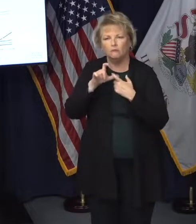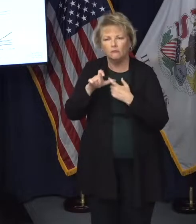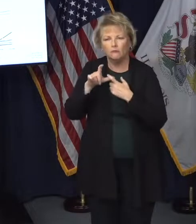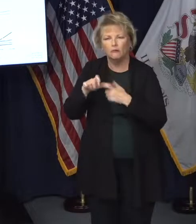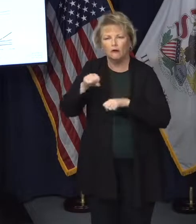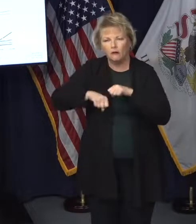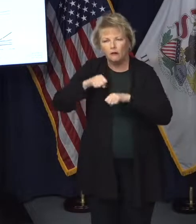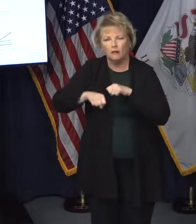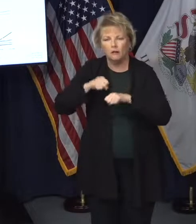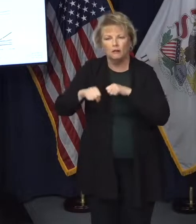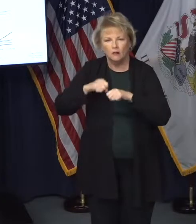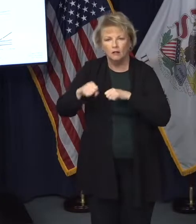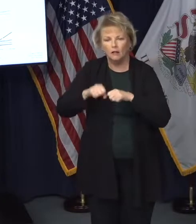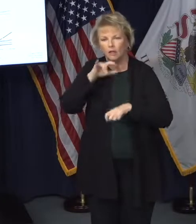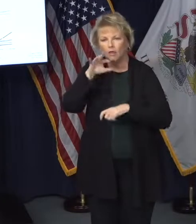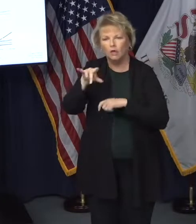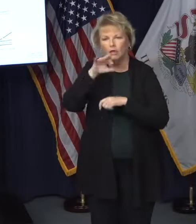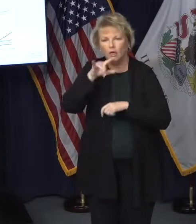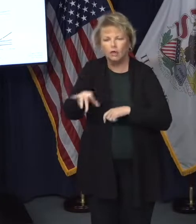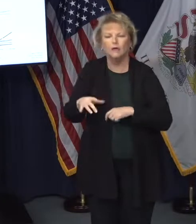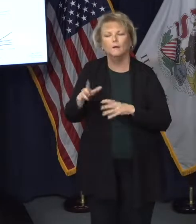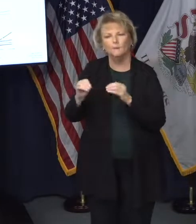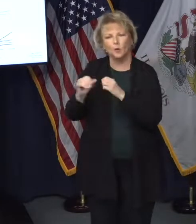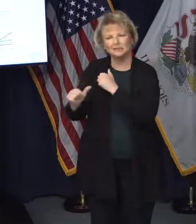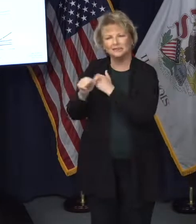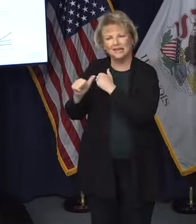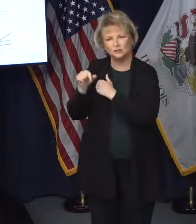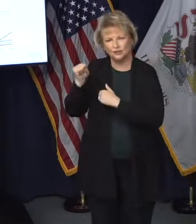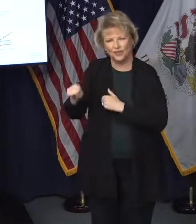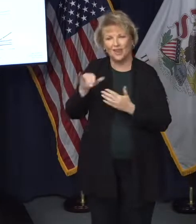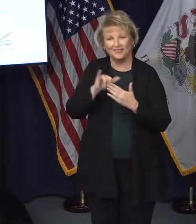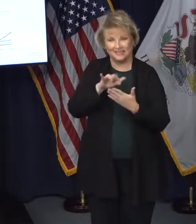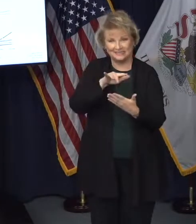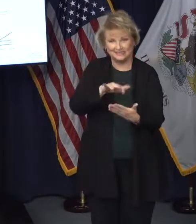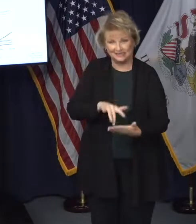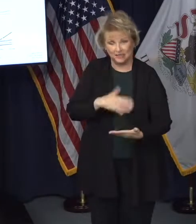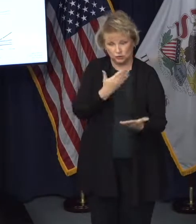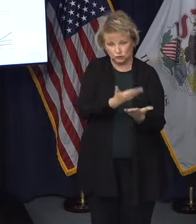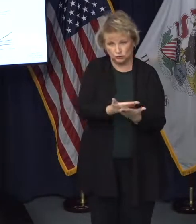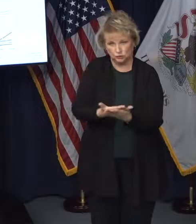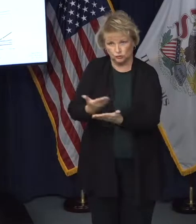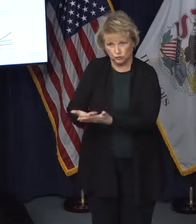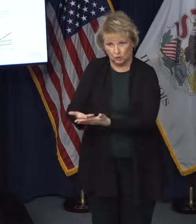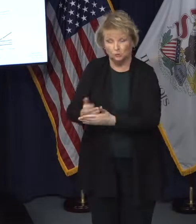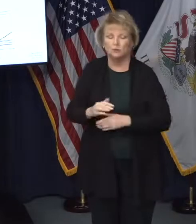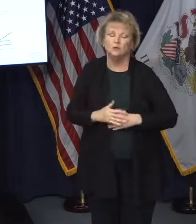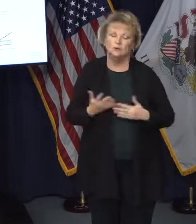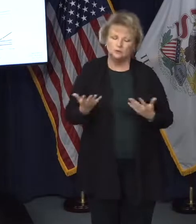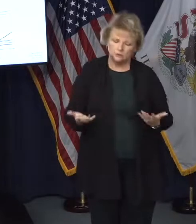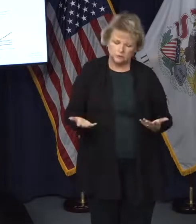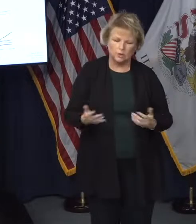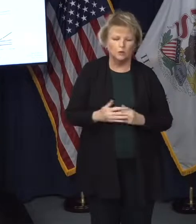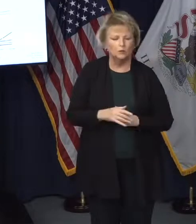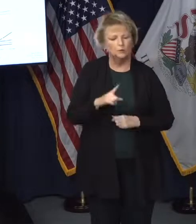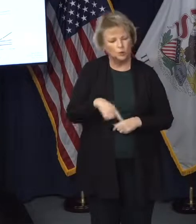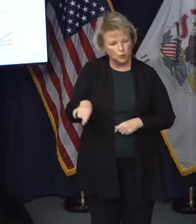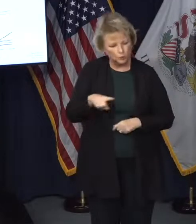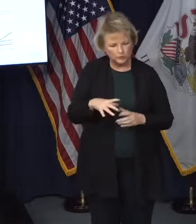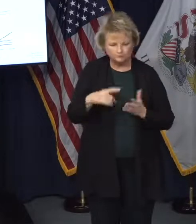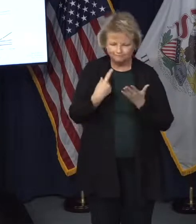and inhaling, and so there's more danger. That's what the studies tend to show. And so there was a lot of